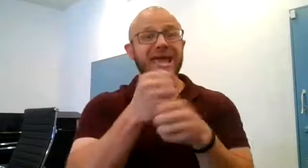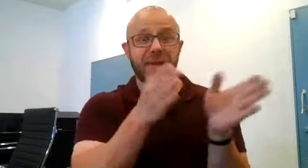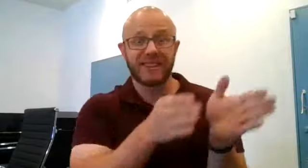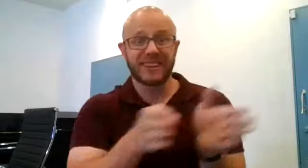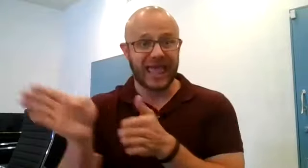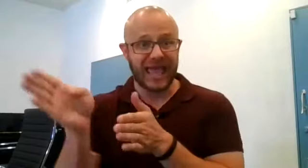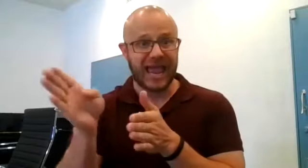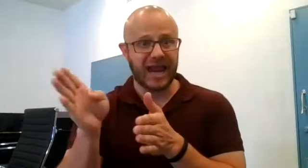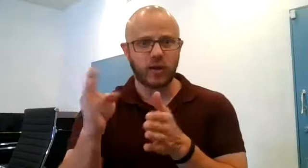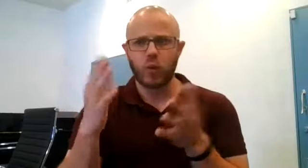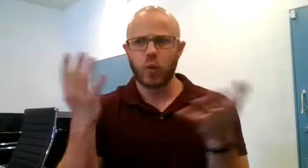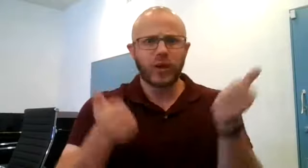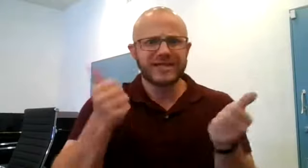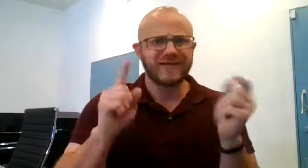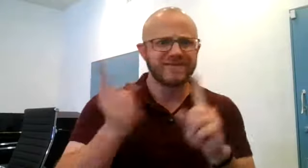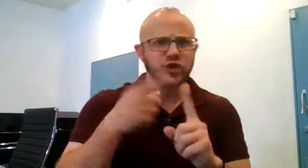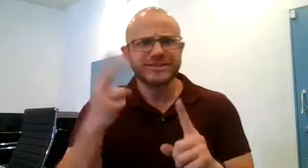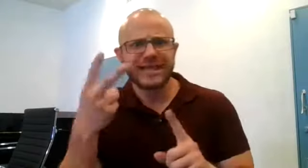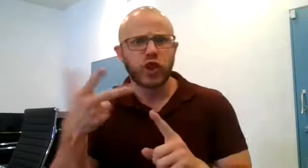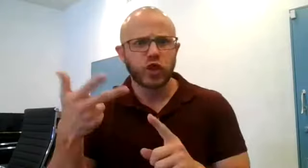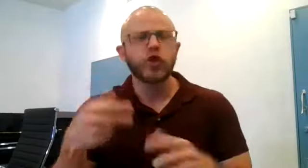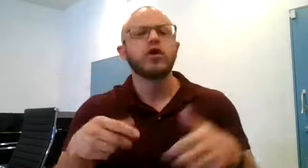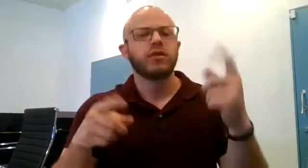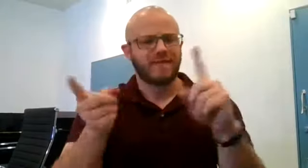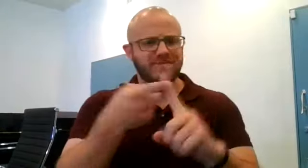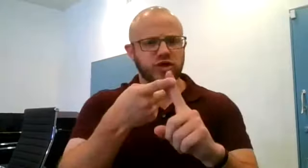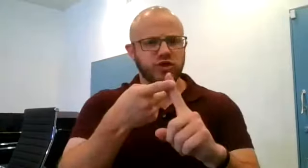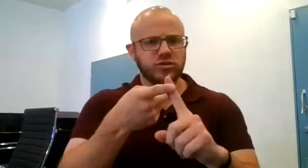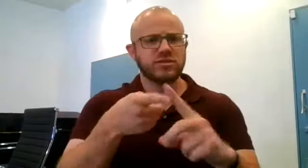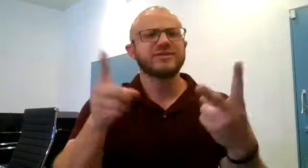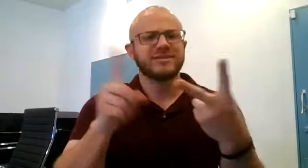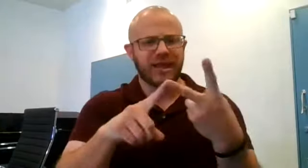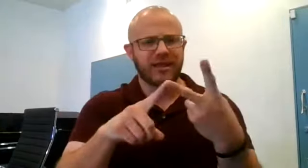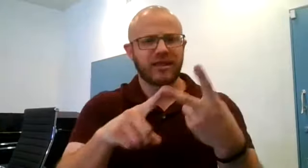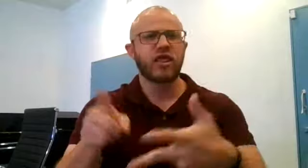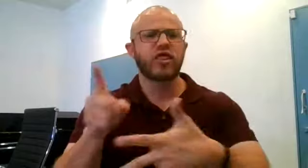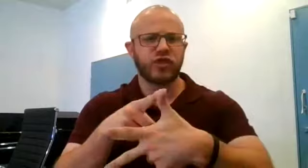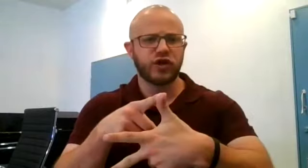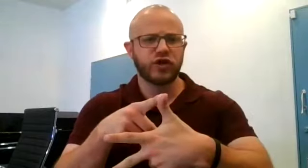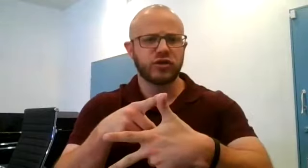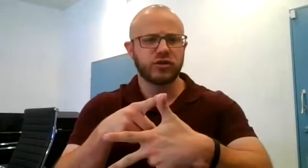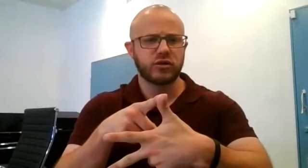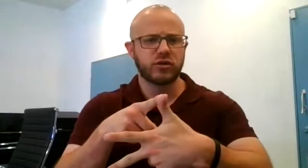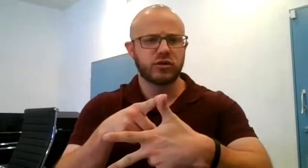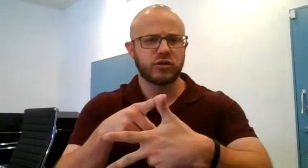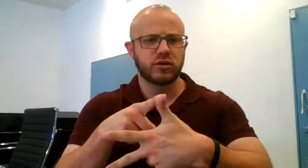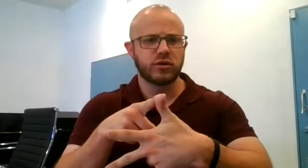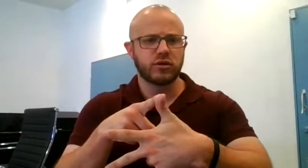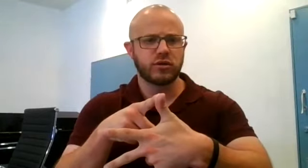But if you're making a plan, what's first, second, third, you can do first, second, third.